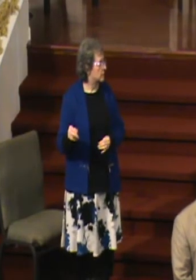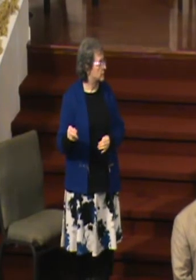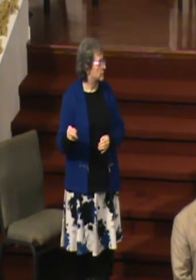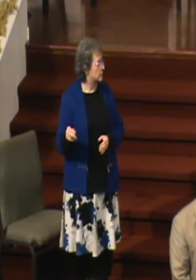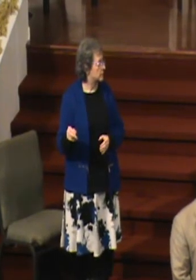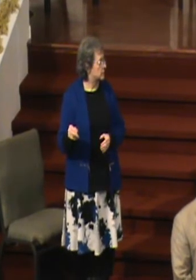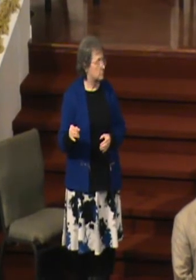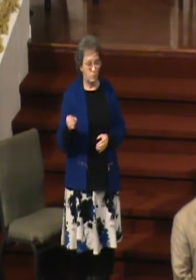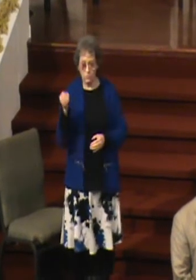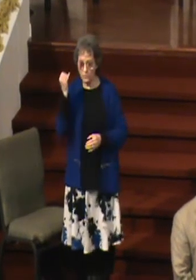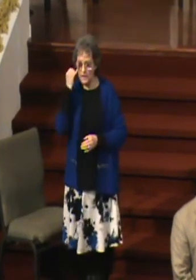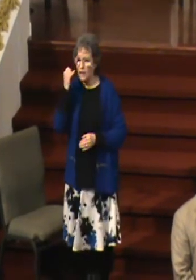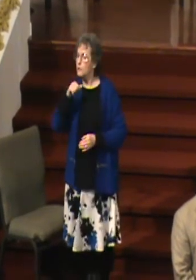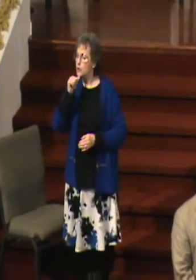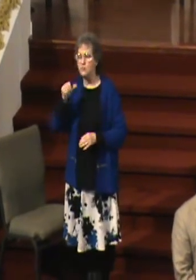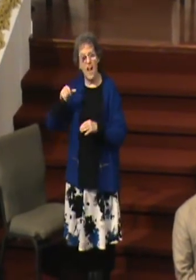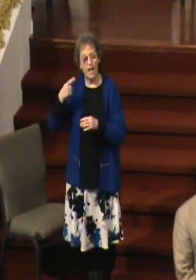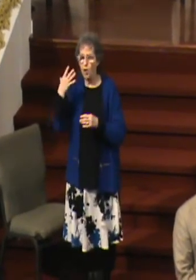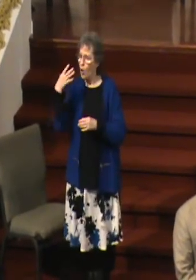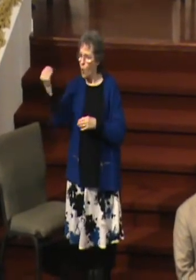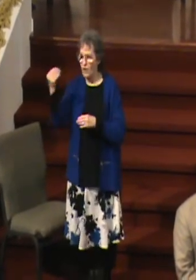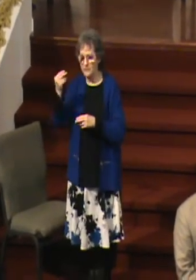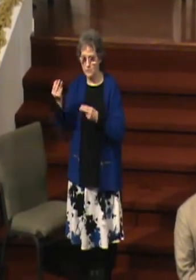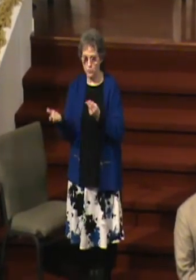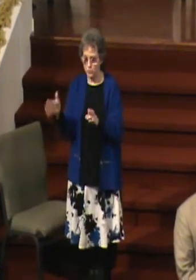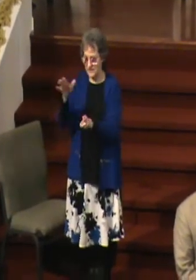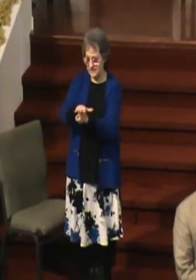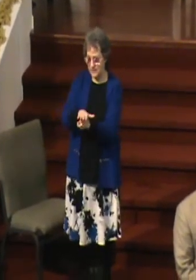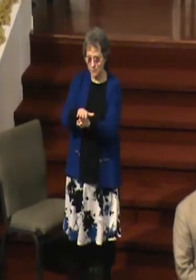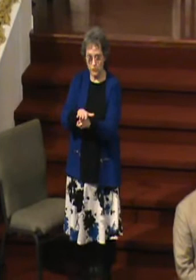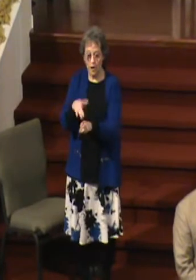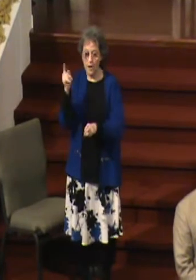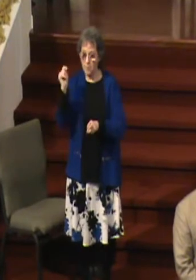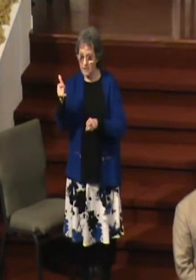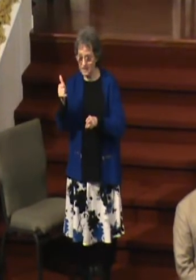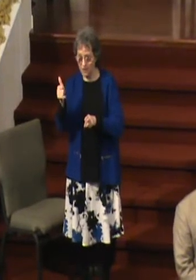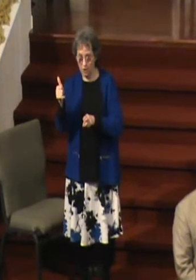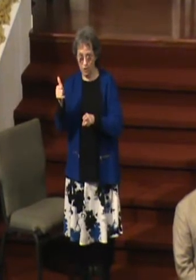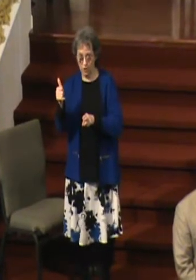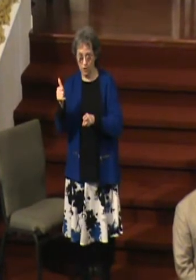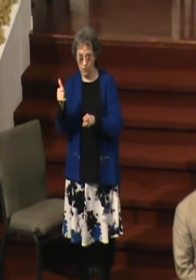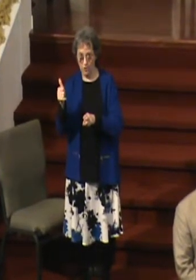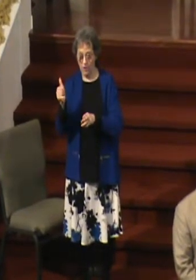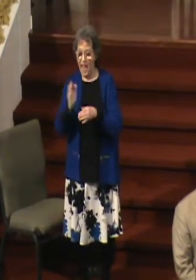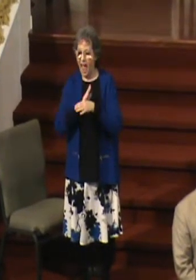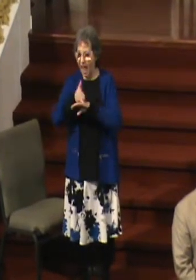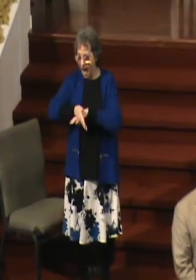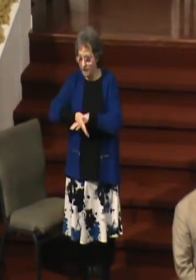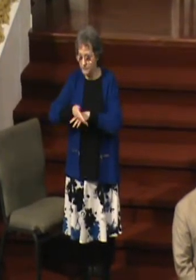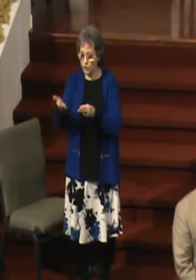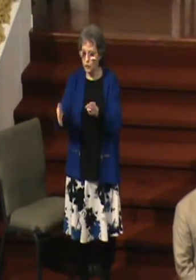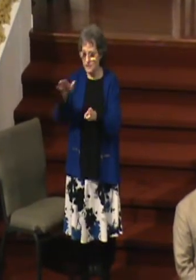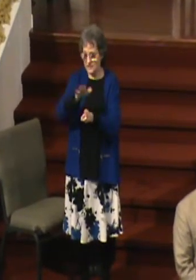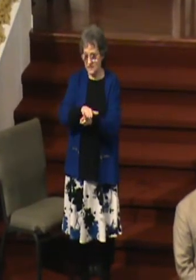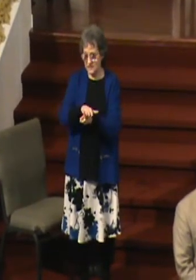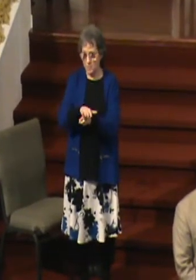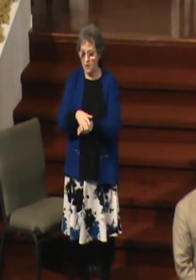And if you're not going to the cemetery, immediately following the cemetery, there's a repast at the